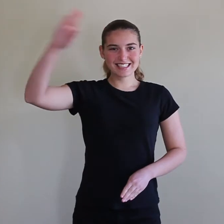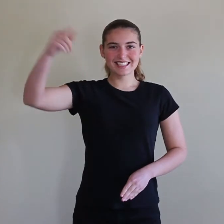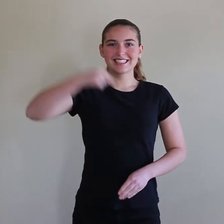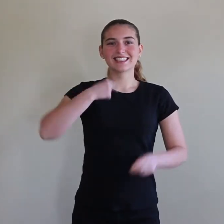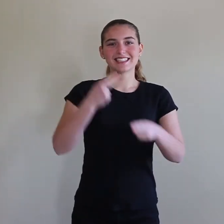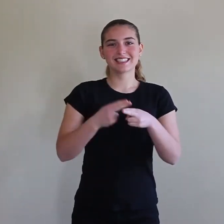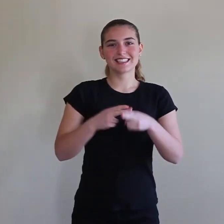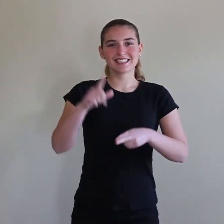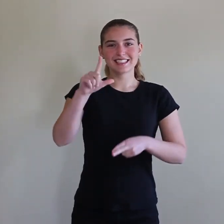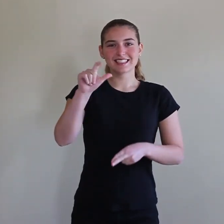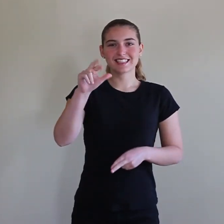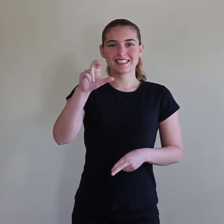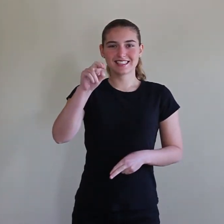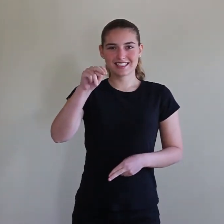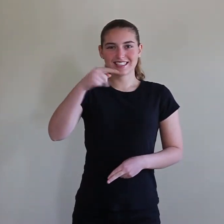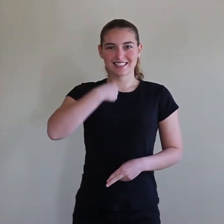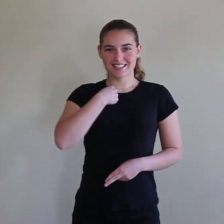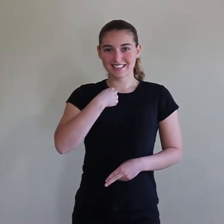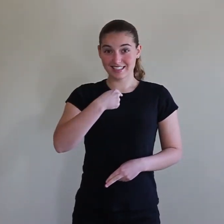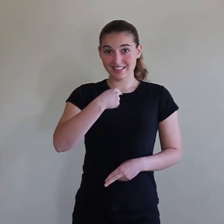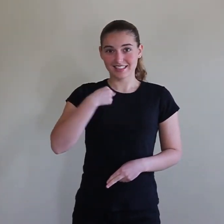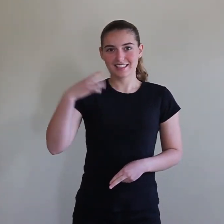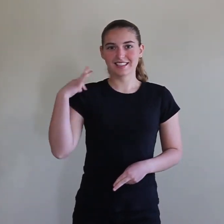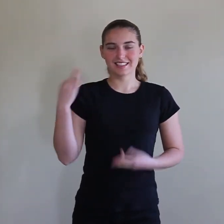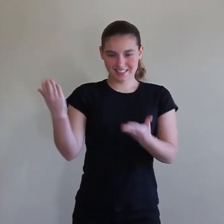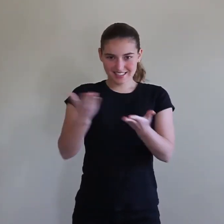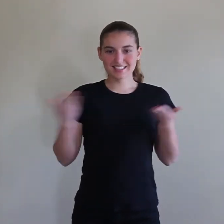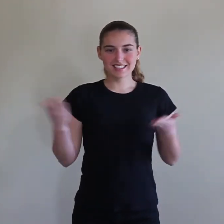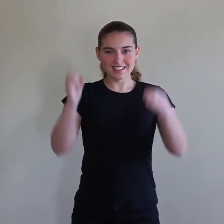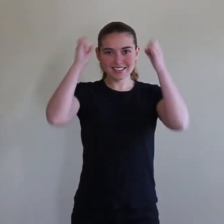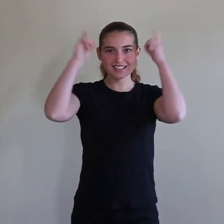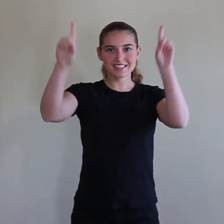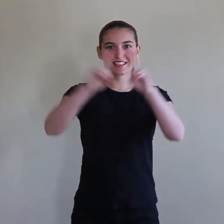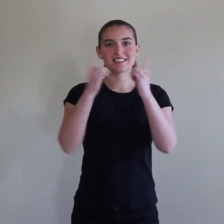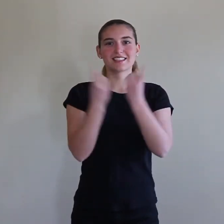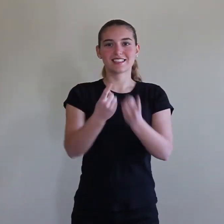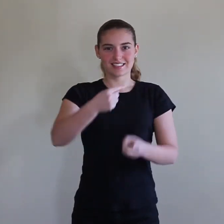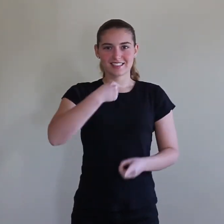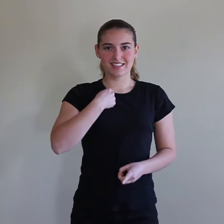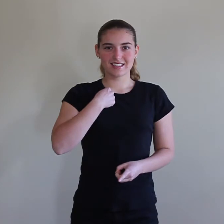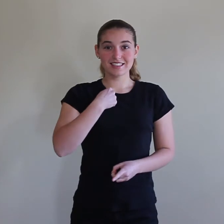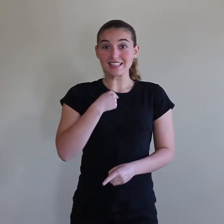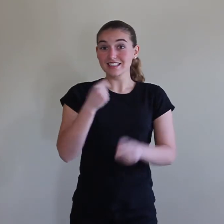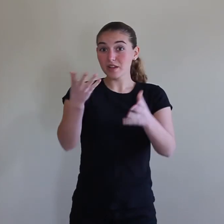Hello, my name is Lauren, and I am a volunteer of the Education Department here at the Florida Aquarium.